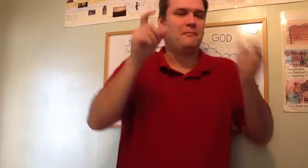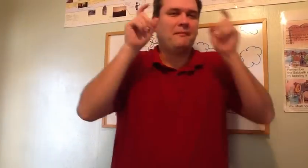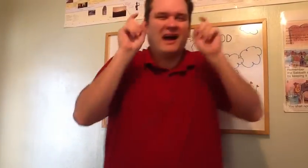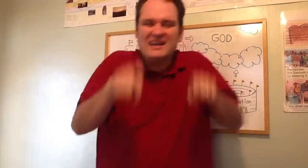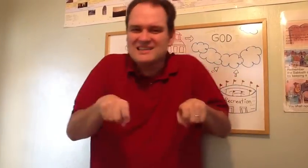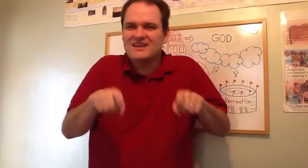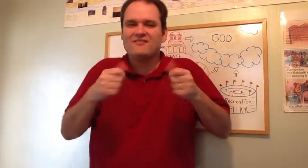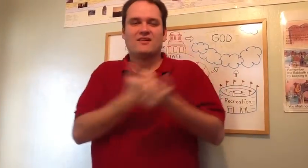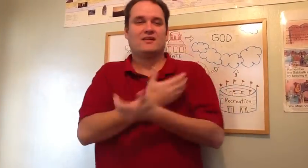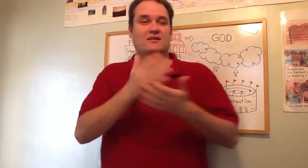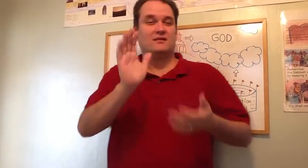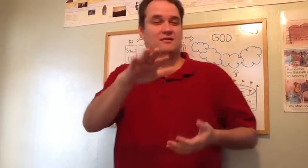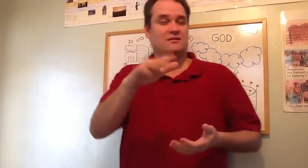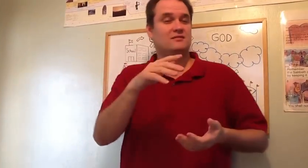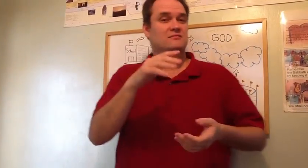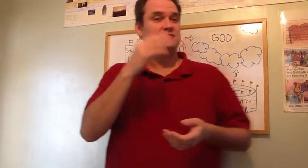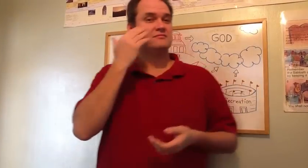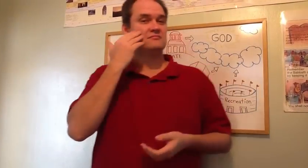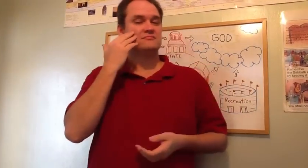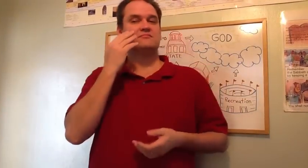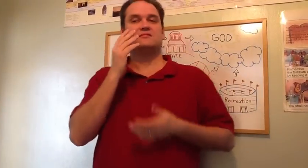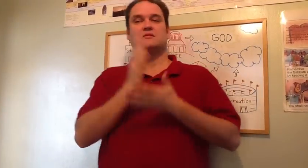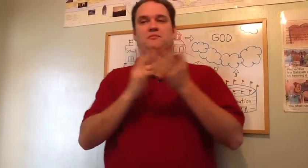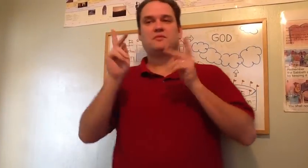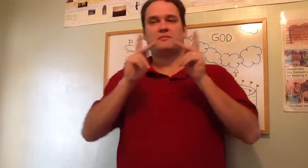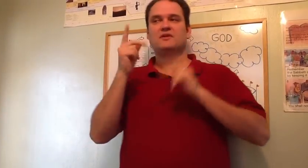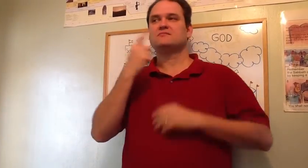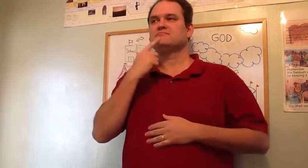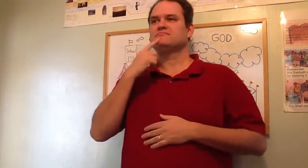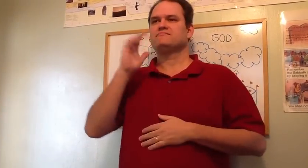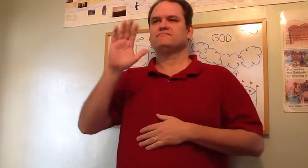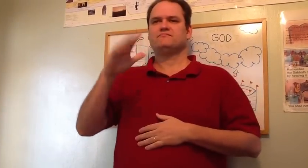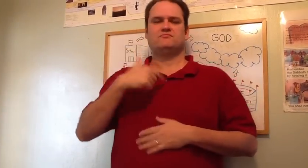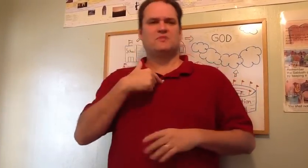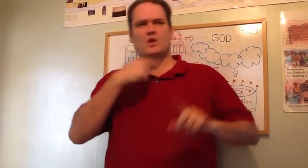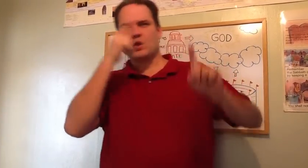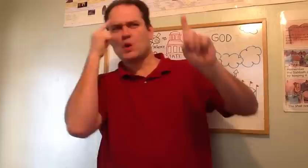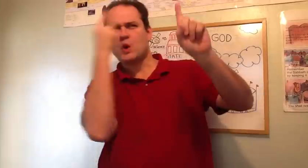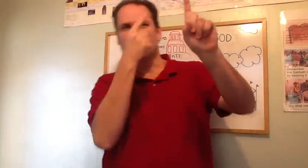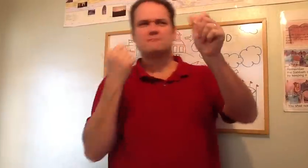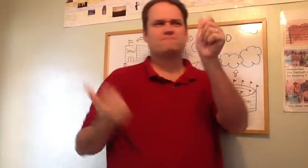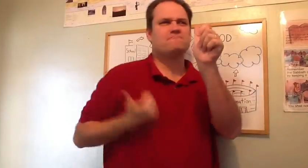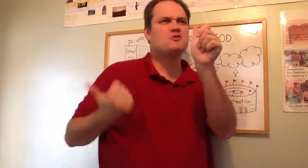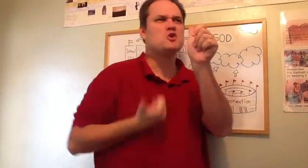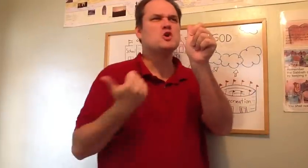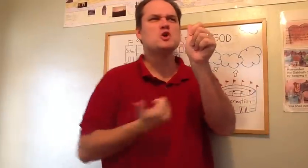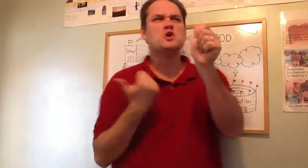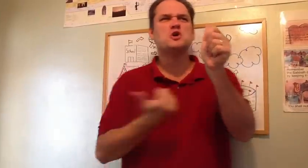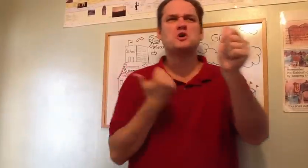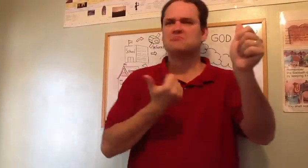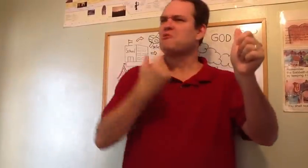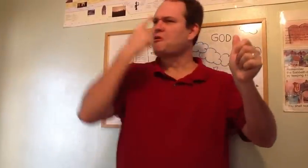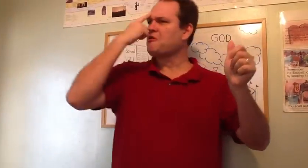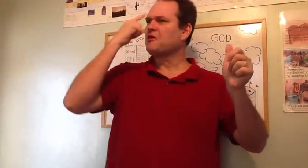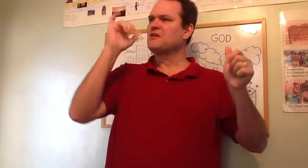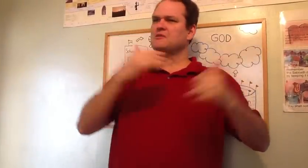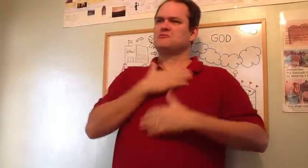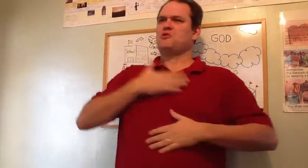things. We must glorify God through these things. You know, some people say to me, my goal